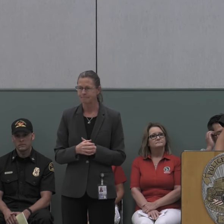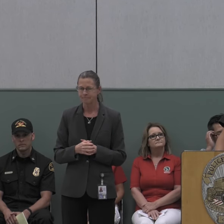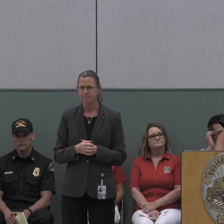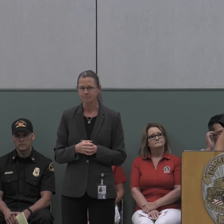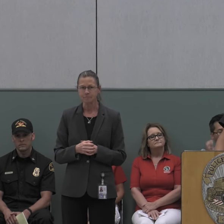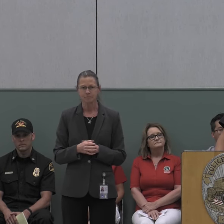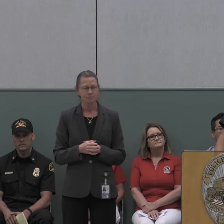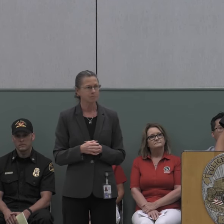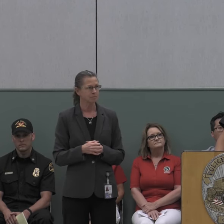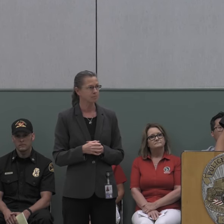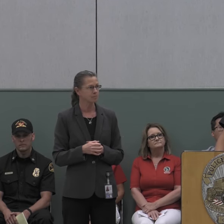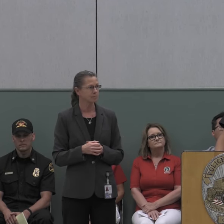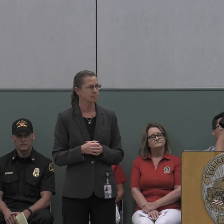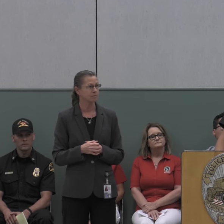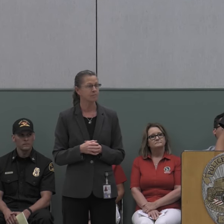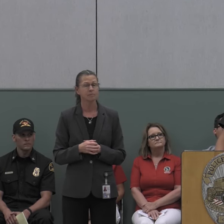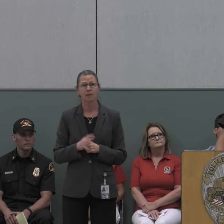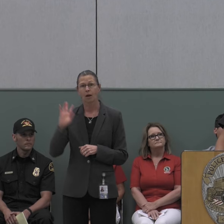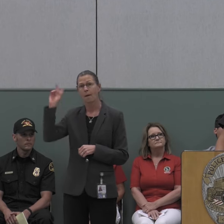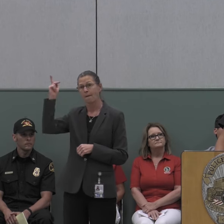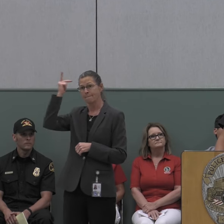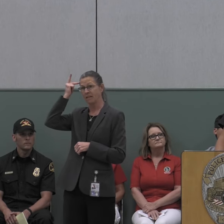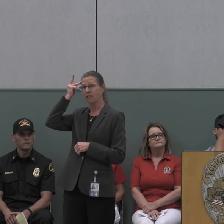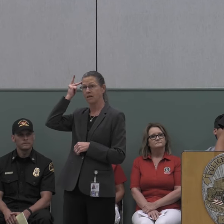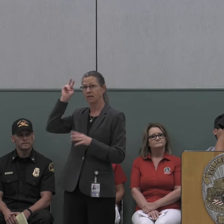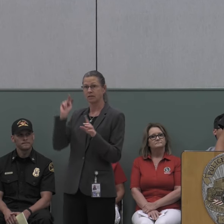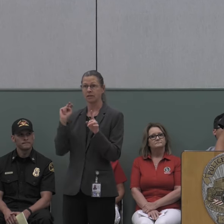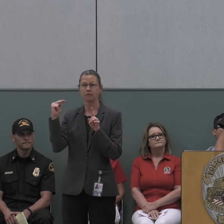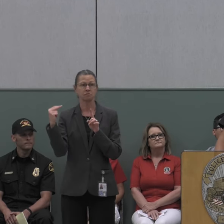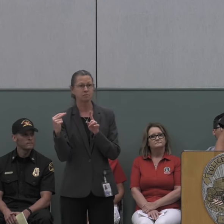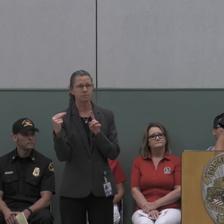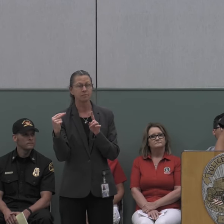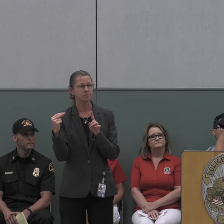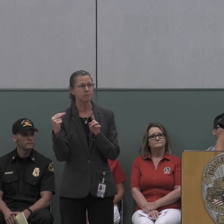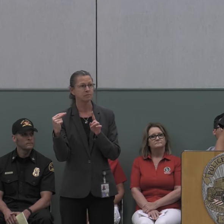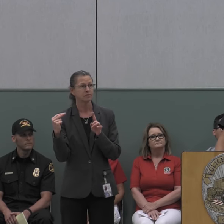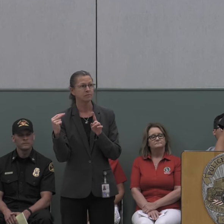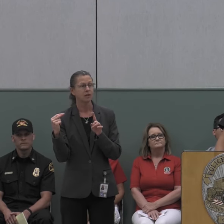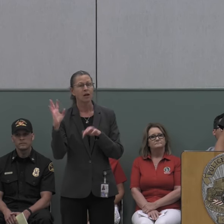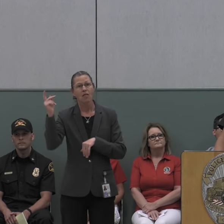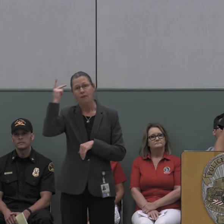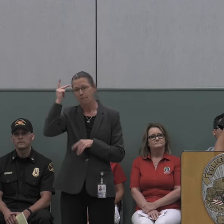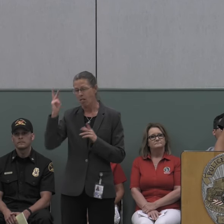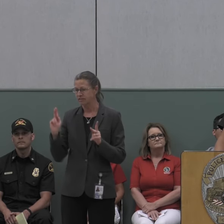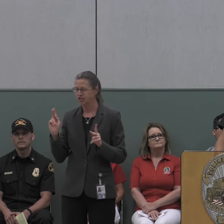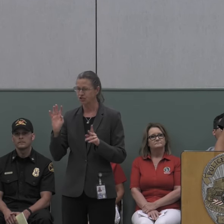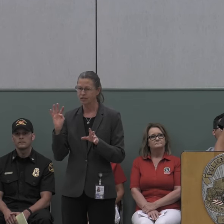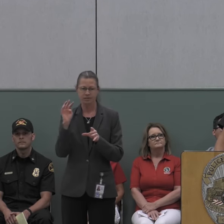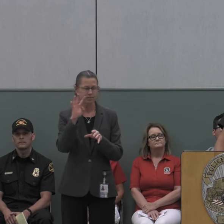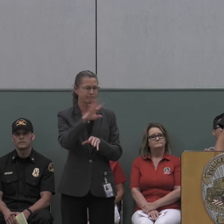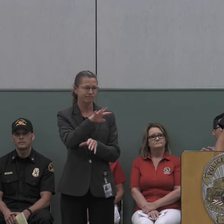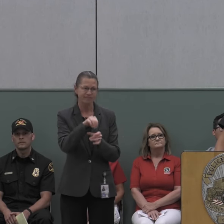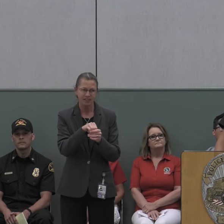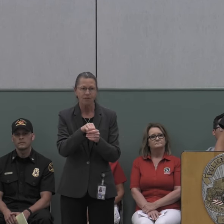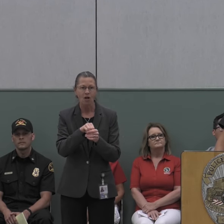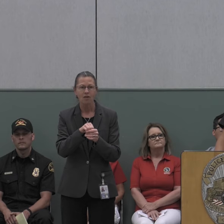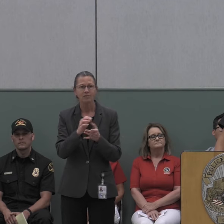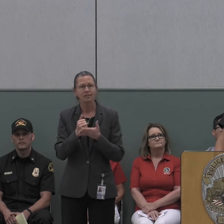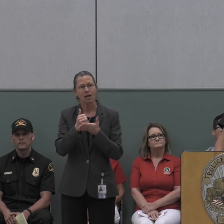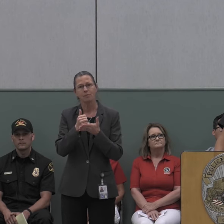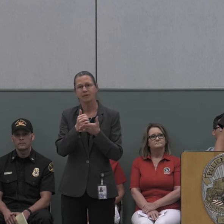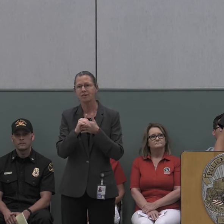From the political standpoint, all of the politicians that were involved in helping us through this whole